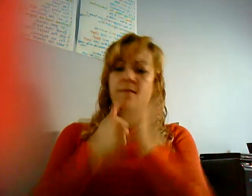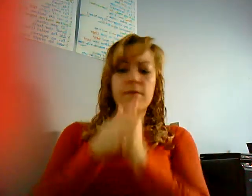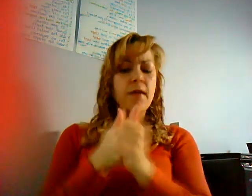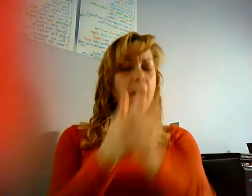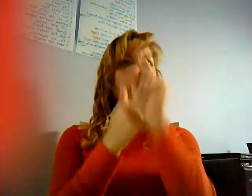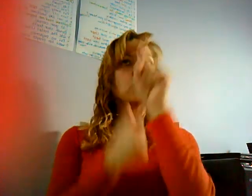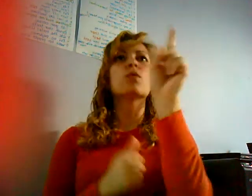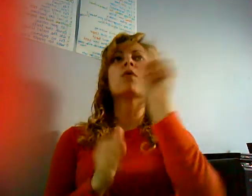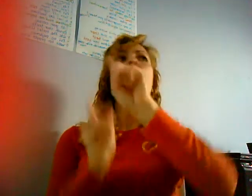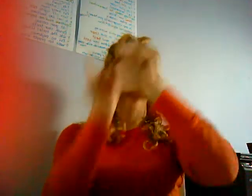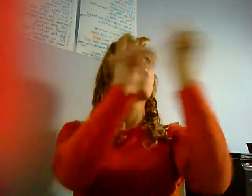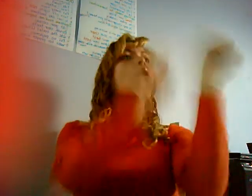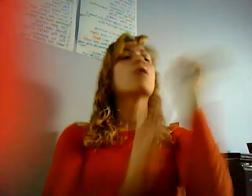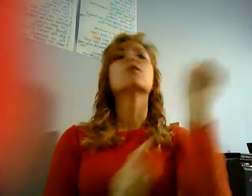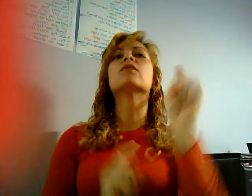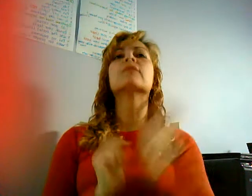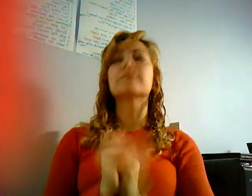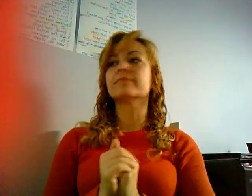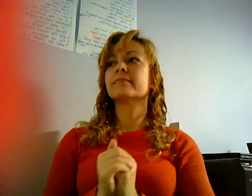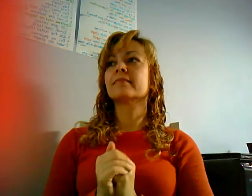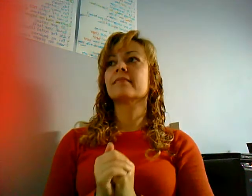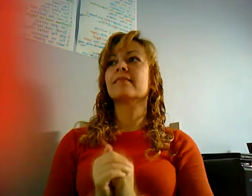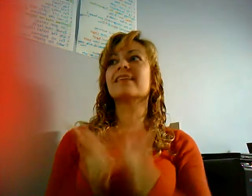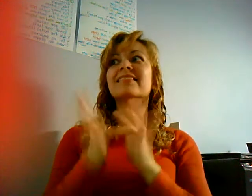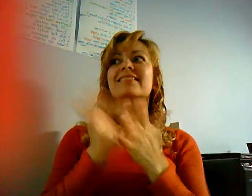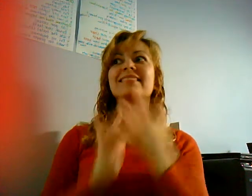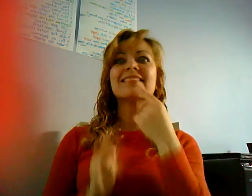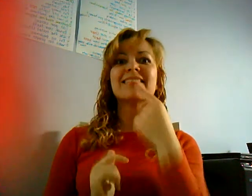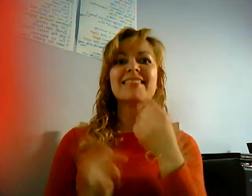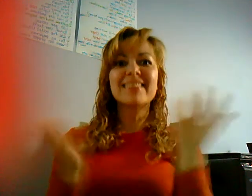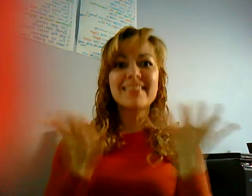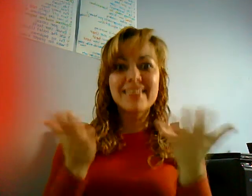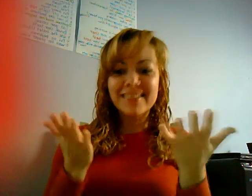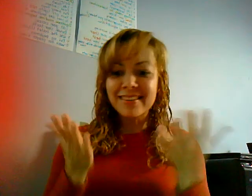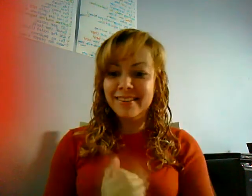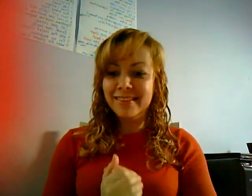said, "I will follow you anywhere you go." Jesus said,